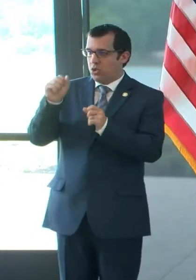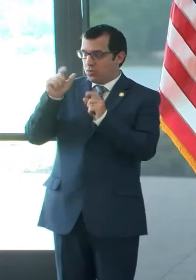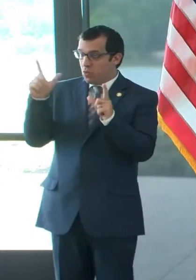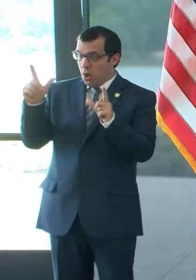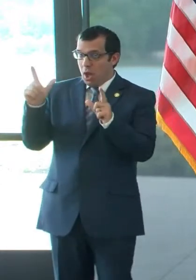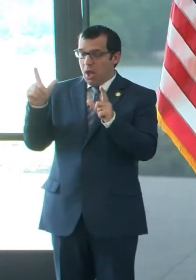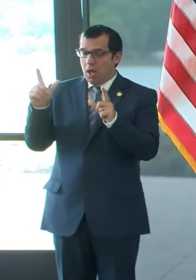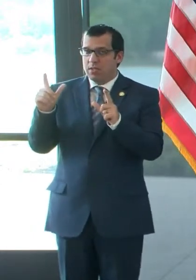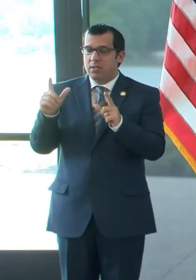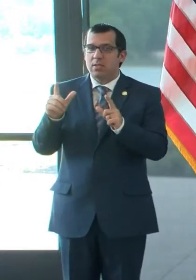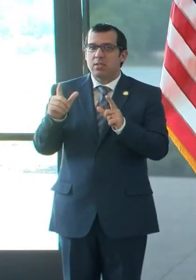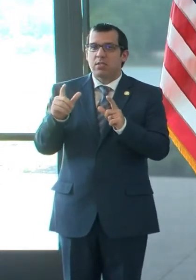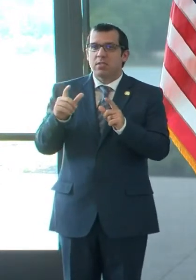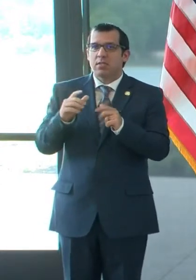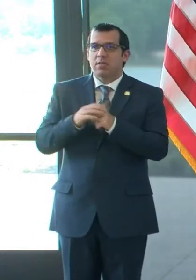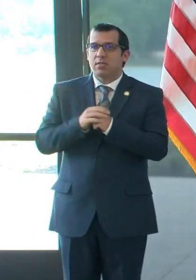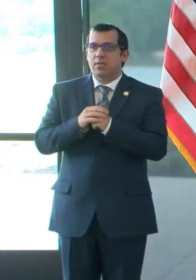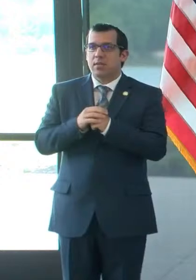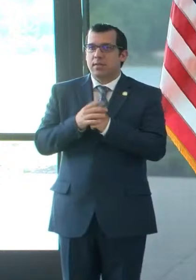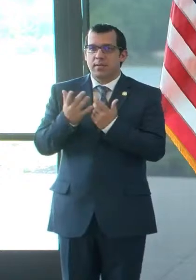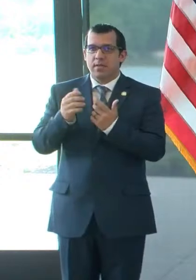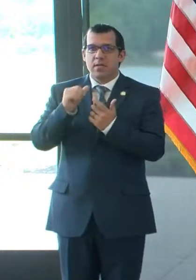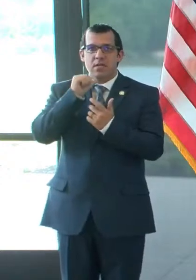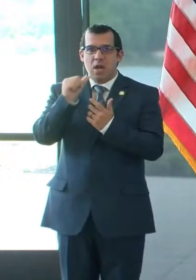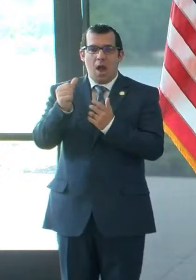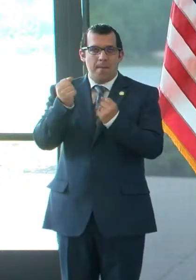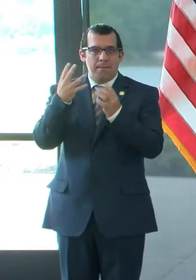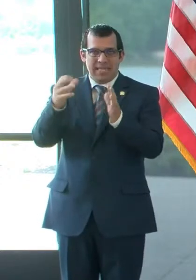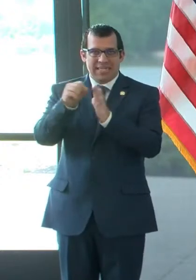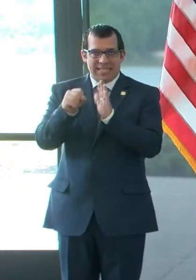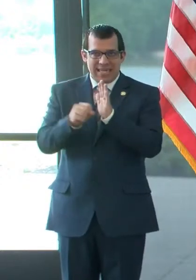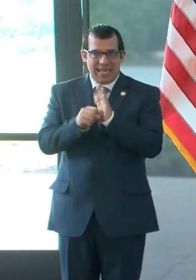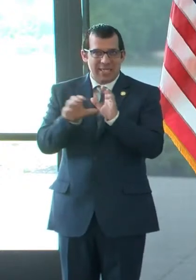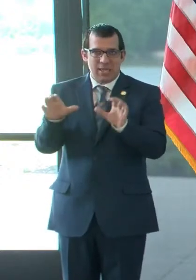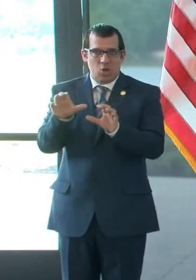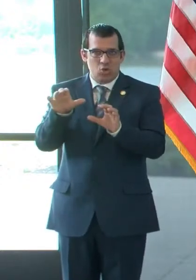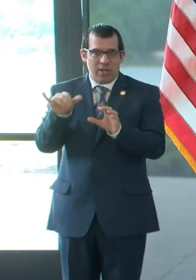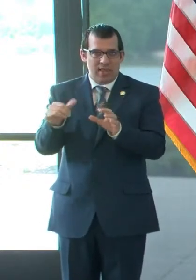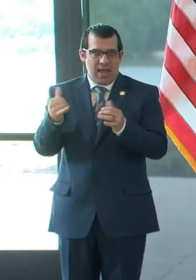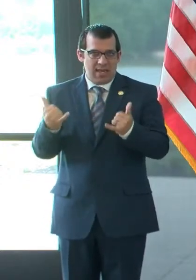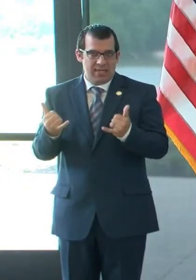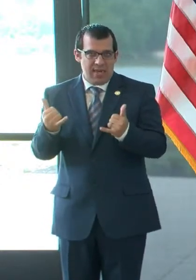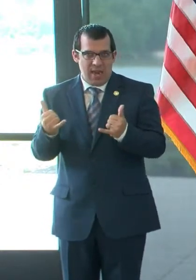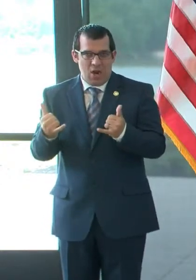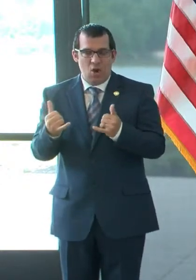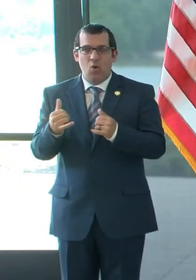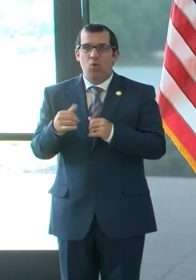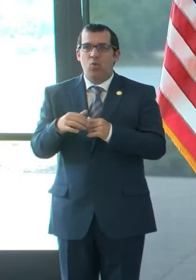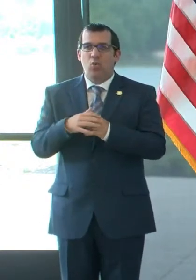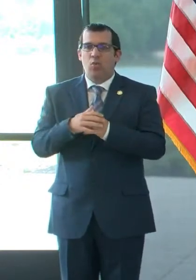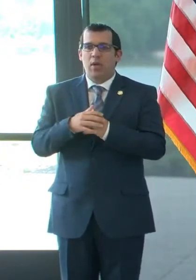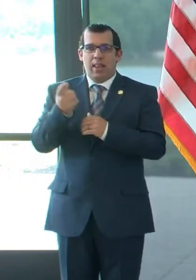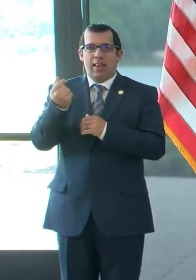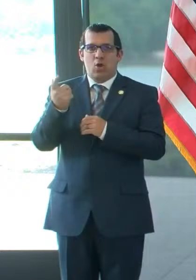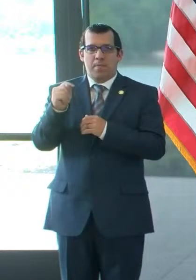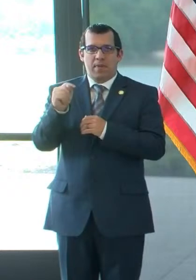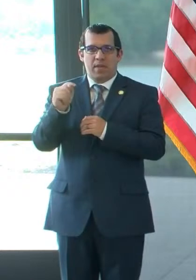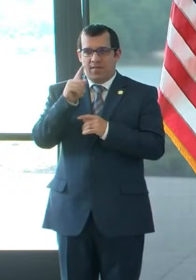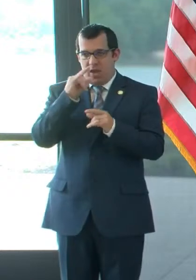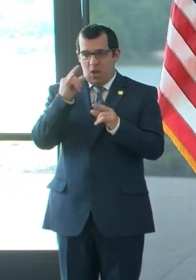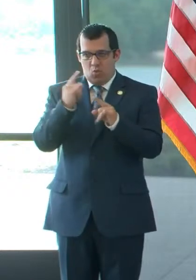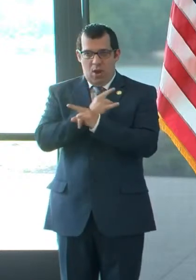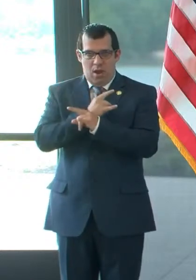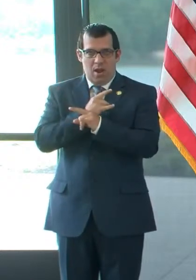surprise because there's not very many states that are doing that now, and it's a little bit